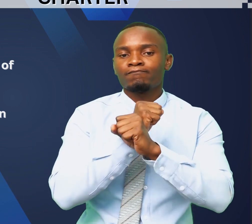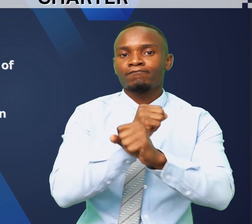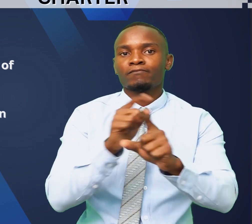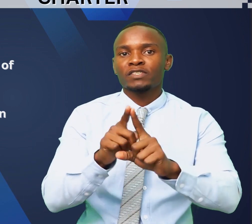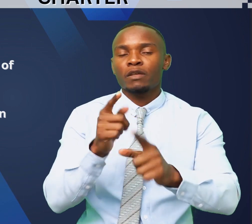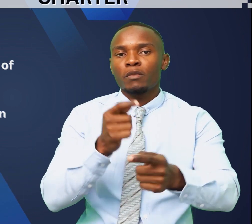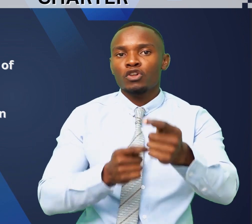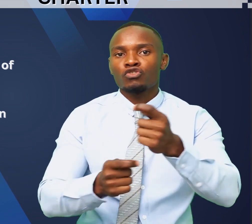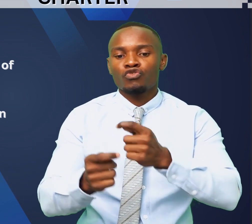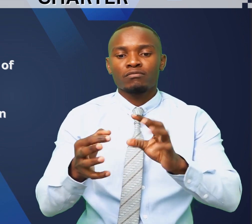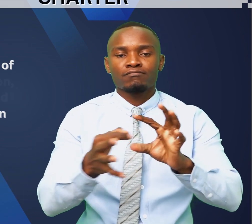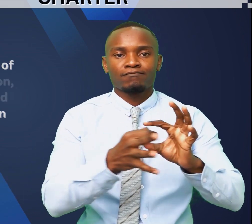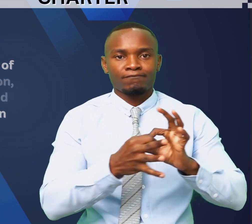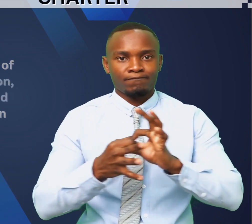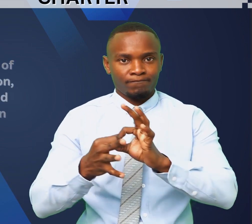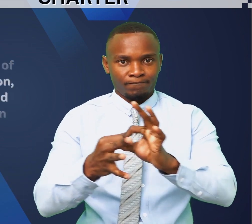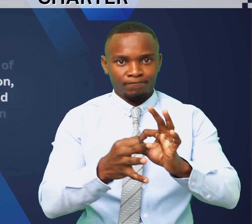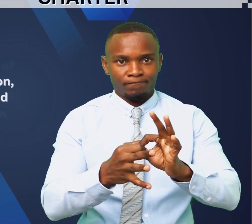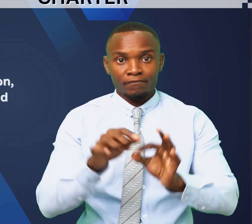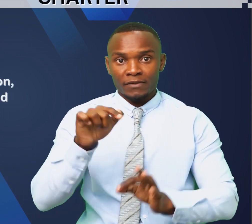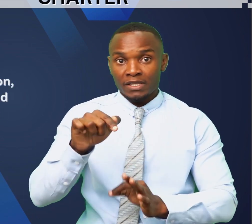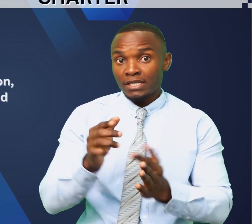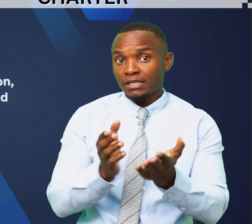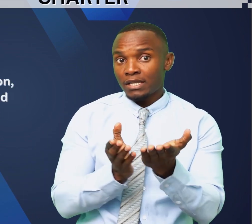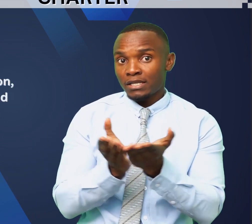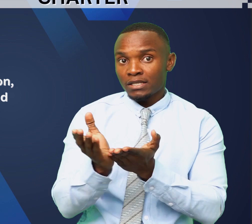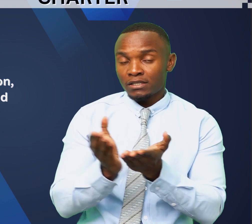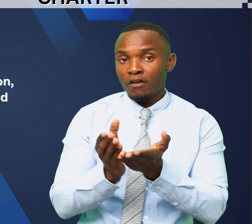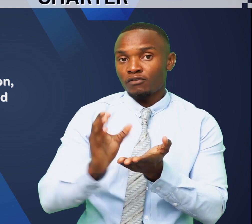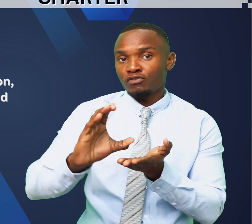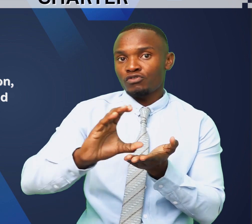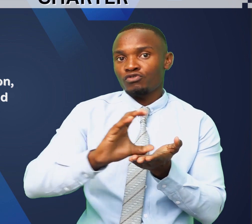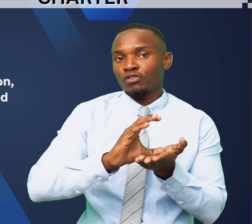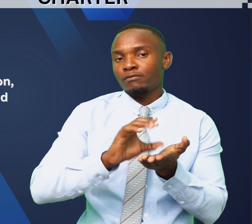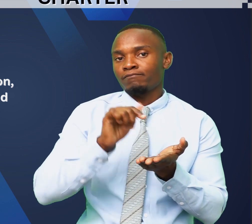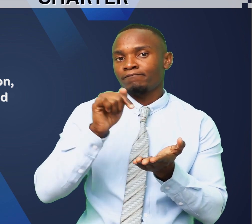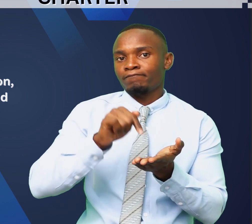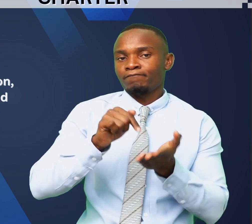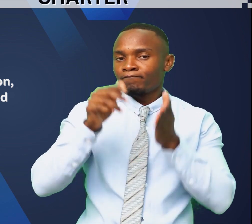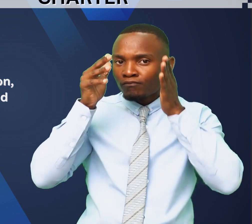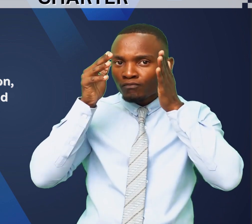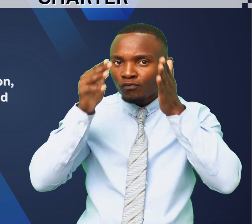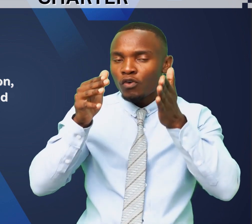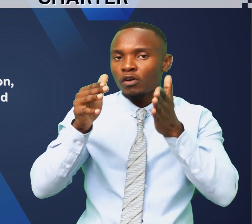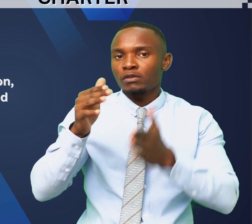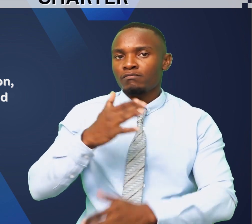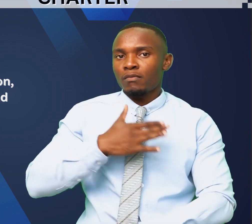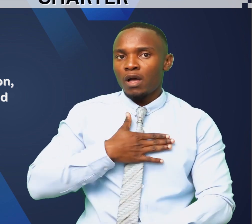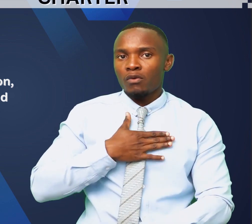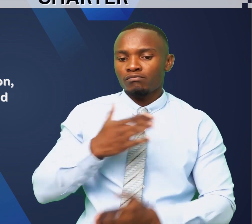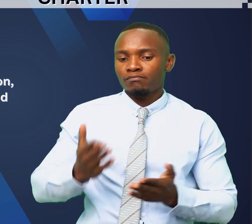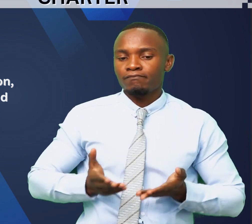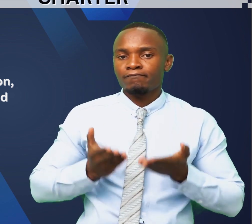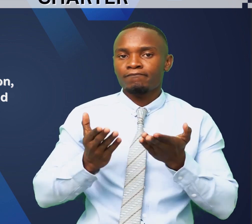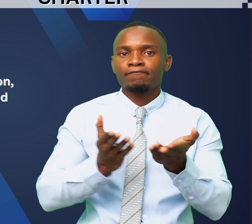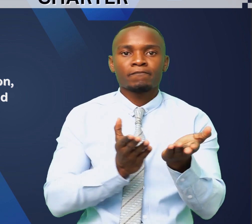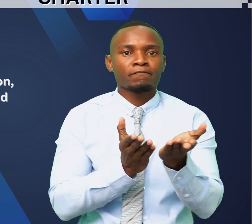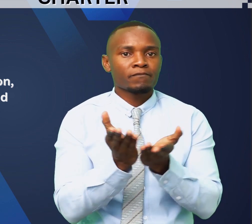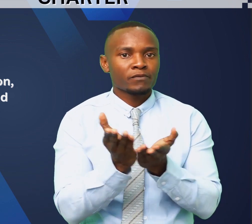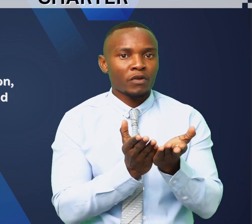facilitation. This Citizen Service Delivery Charter is a commitment by KEBS to provide its services